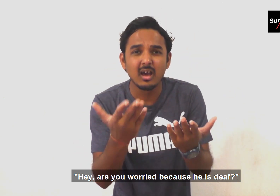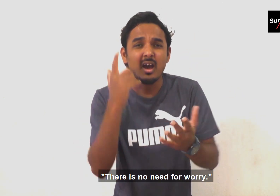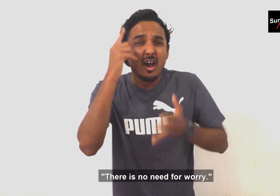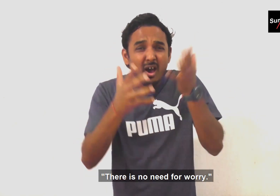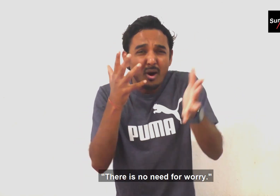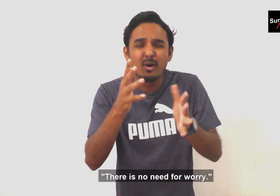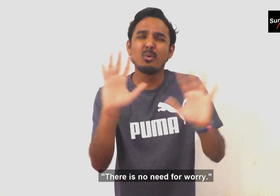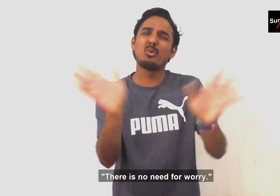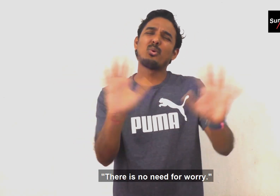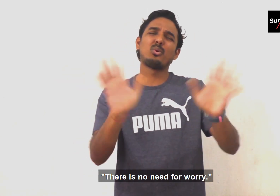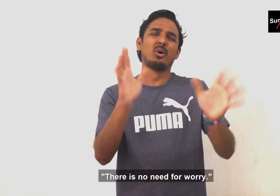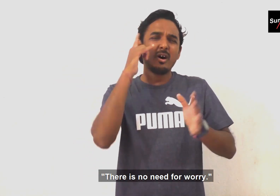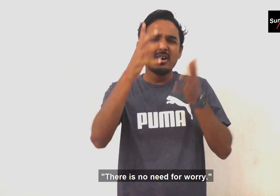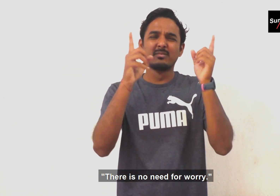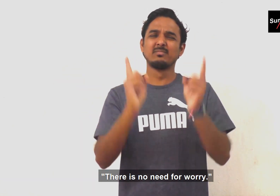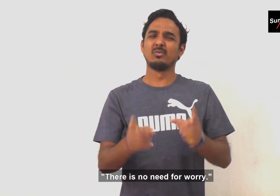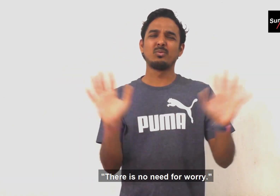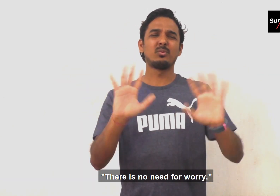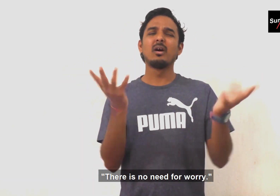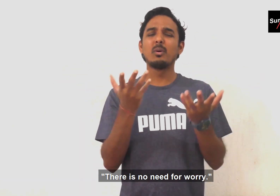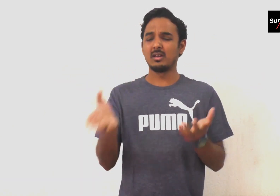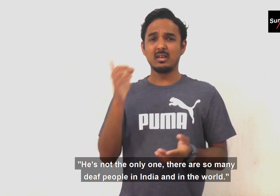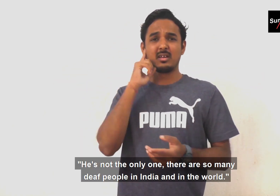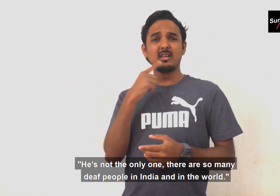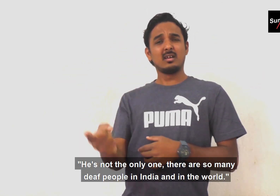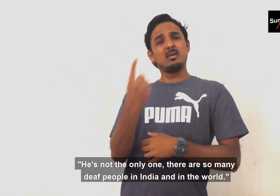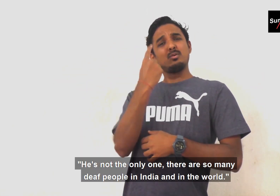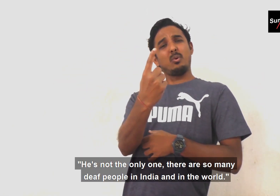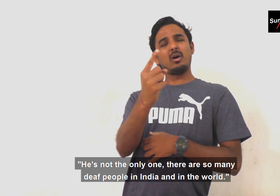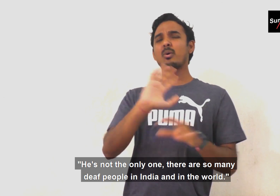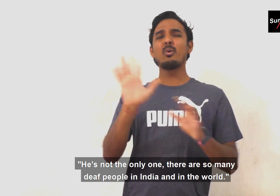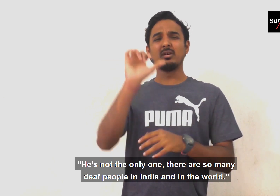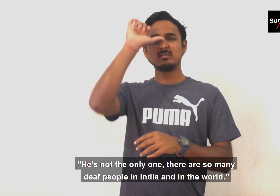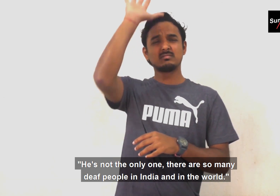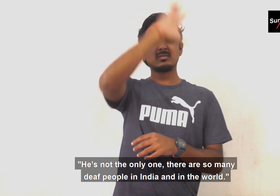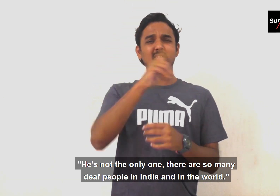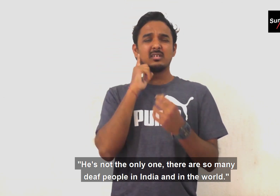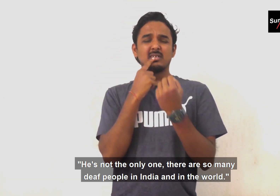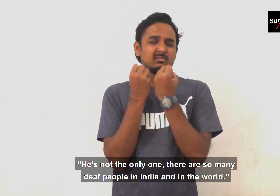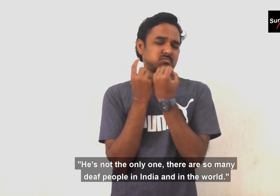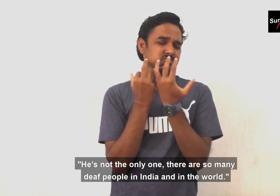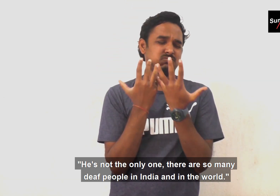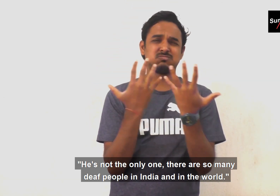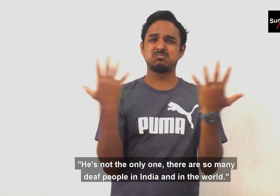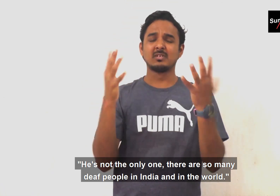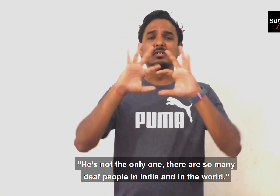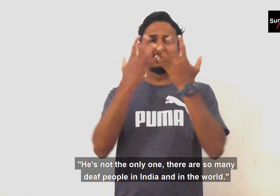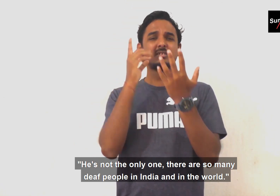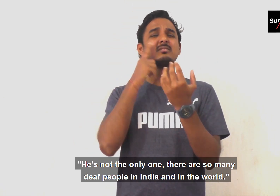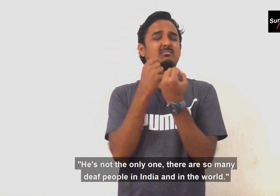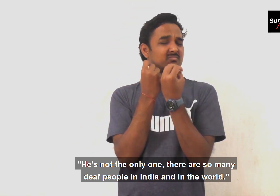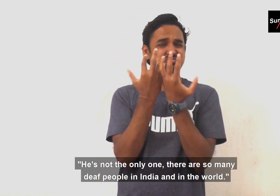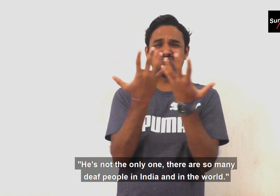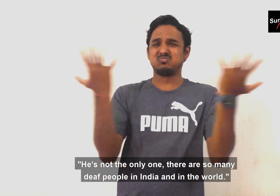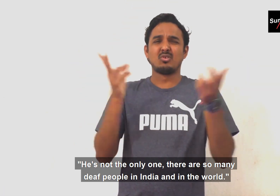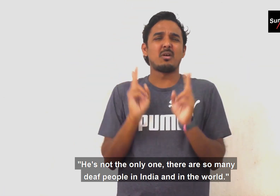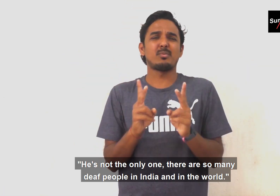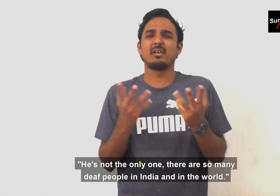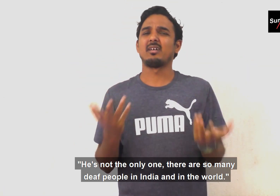is deaf? There is no need for worry. He's not the only one. There are so many deaf people in India and in the